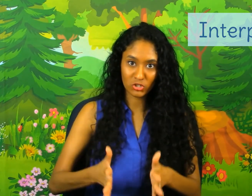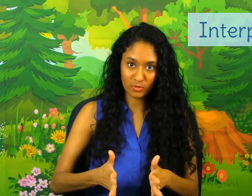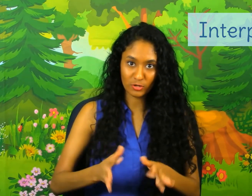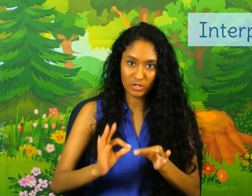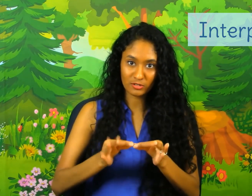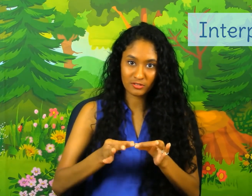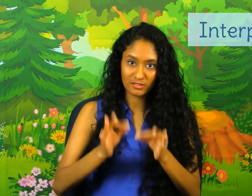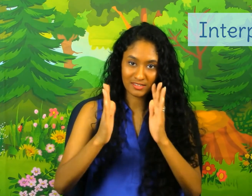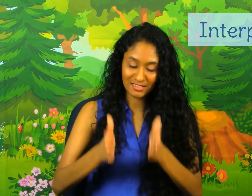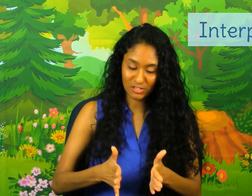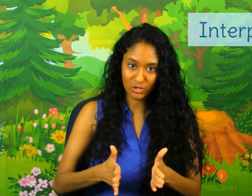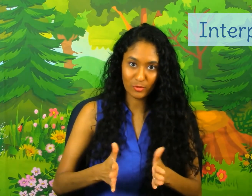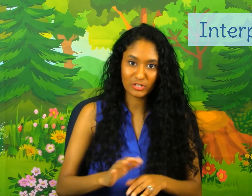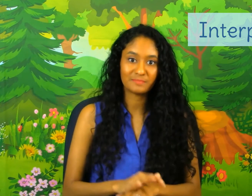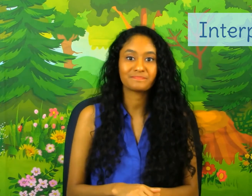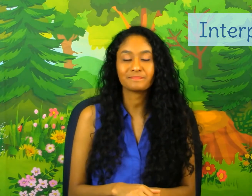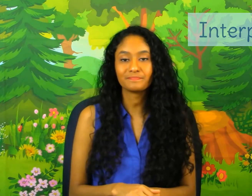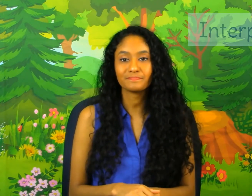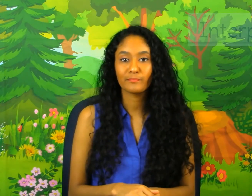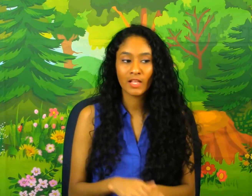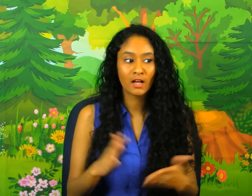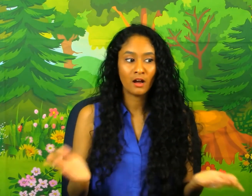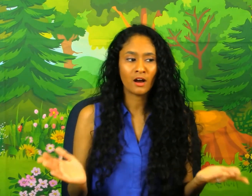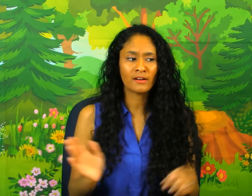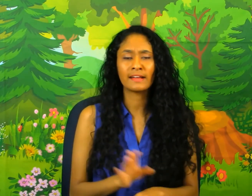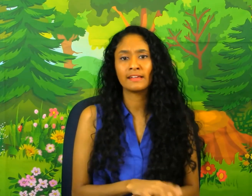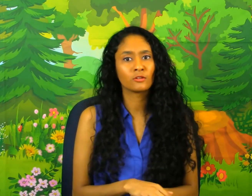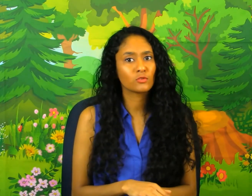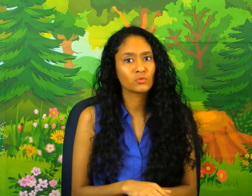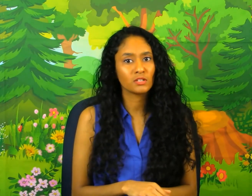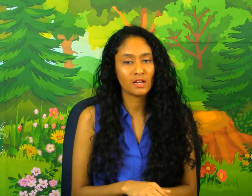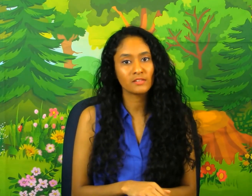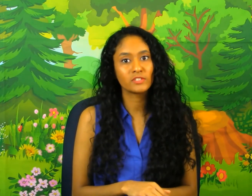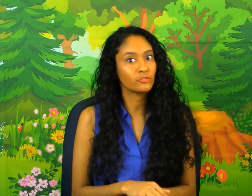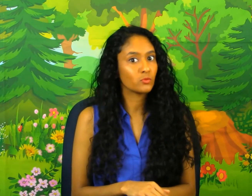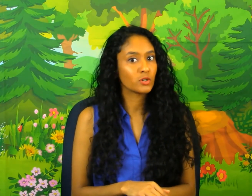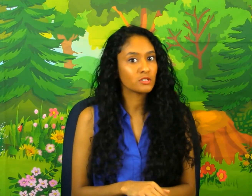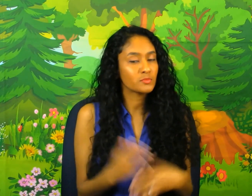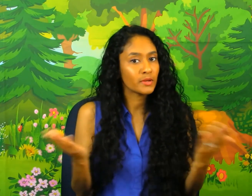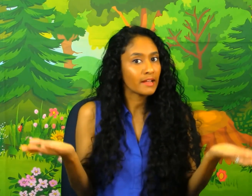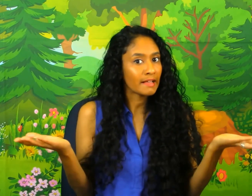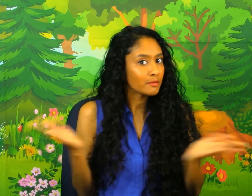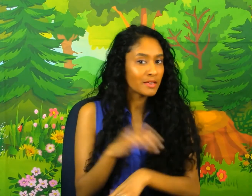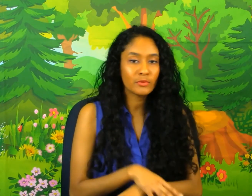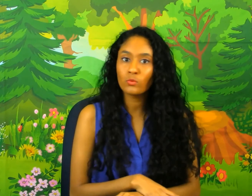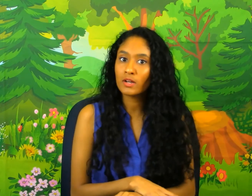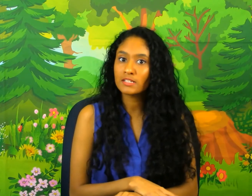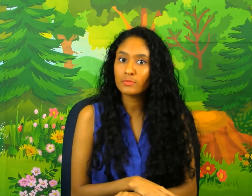interpreter, interpreter. All right, I know those were a lot of different words, but hey, maybe you wanted to be one